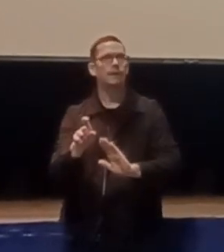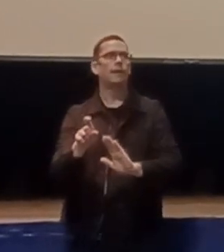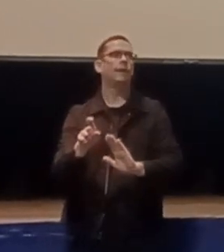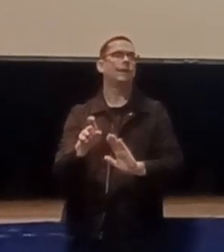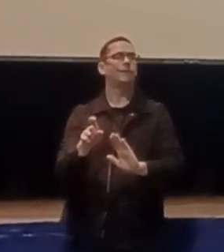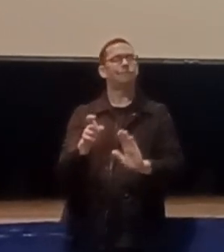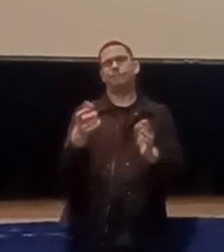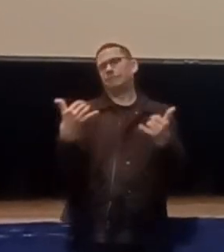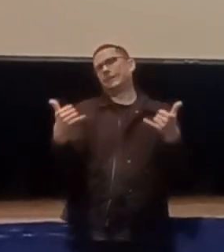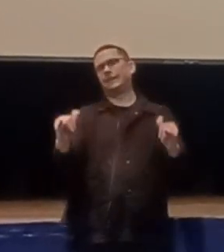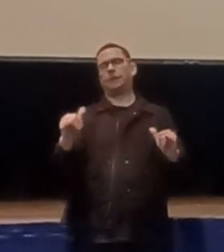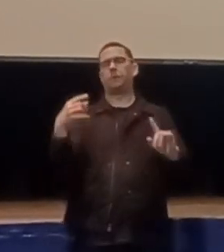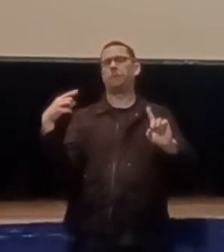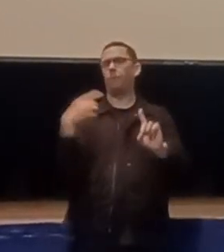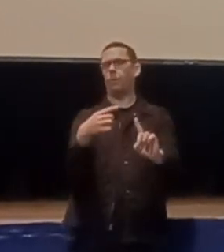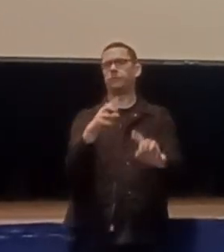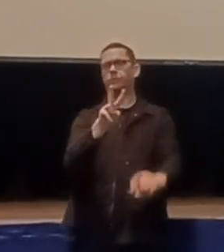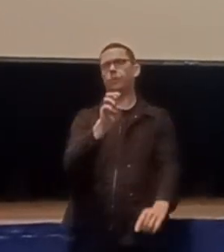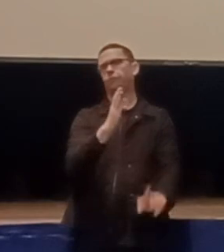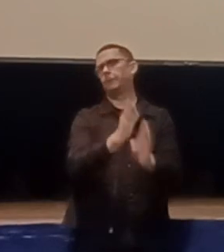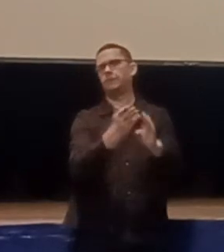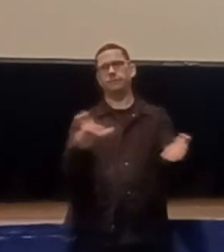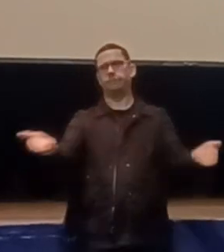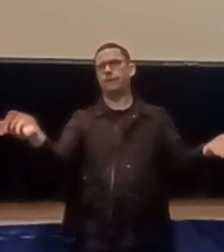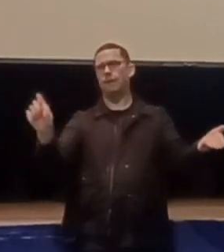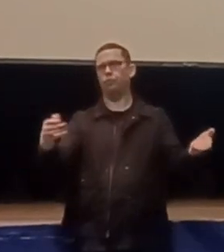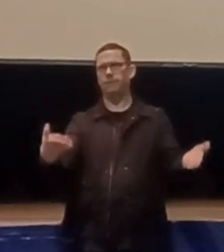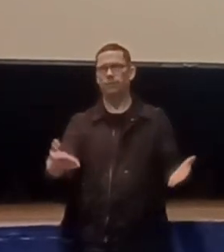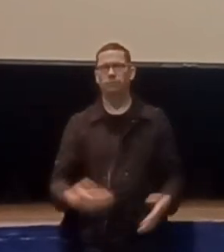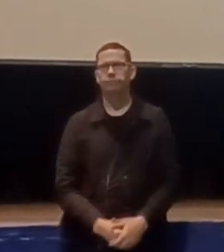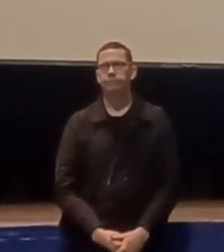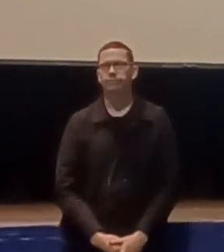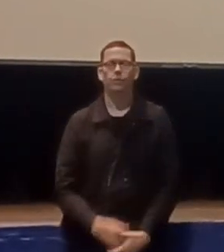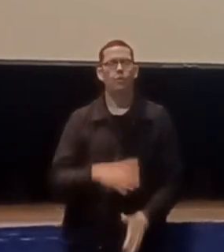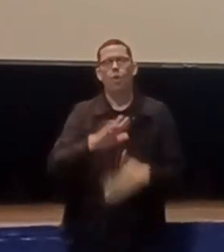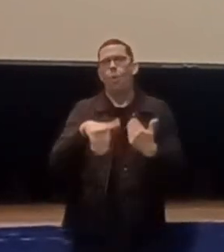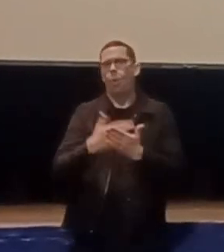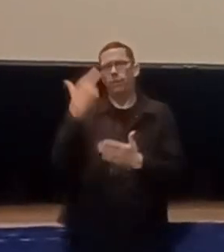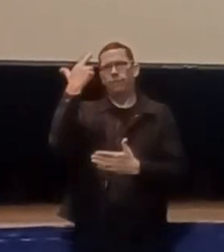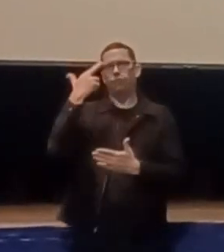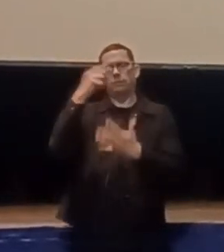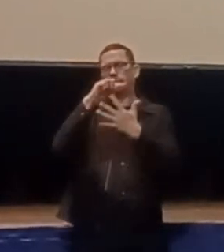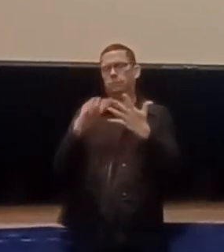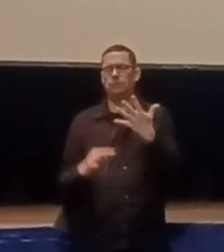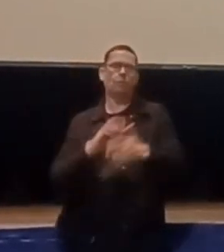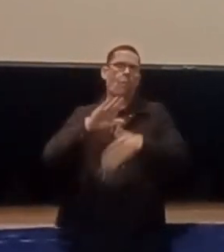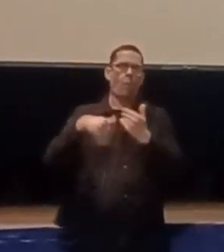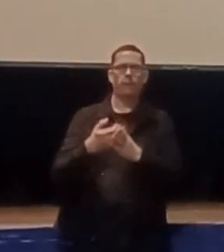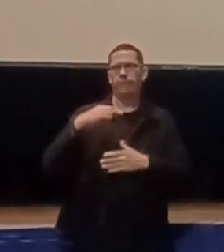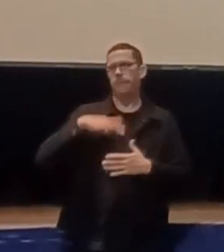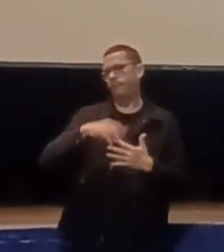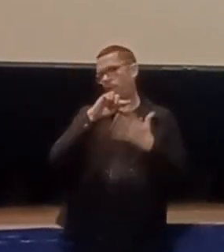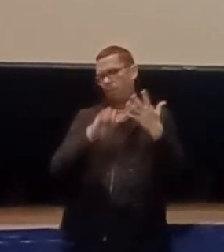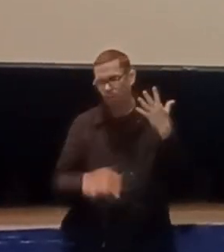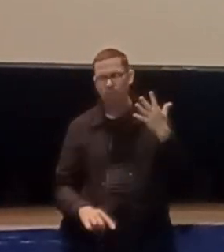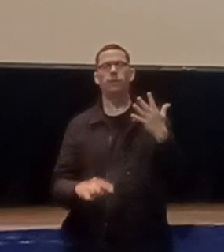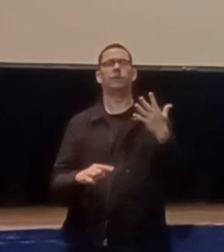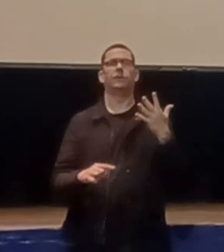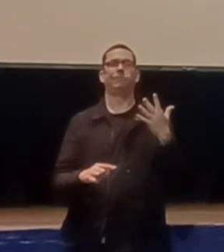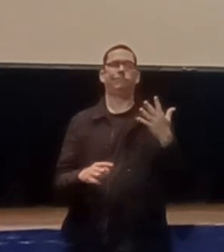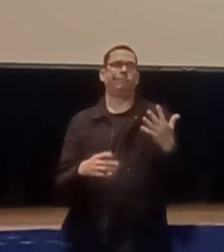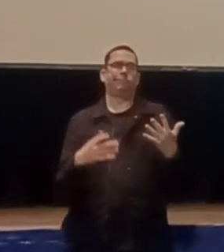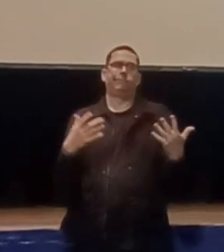200 buses for all of the reasons that we discussed at the beginning of this presentation and all of the benefits that will bring. And at the end